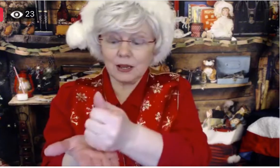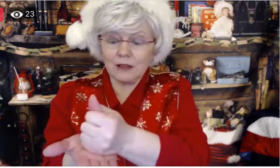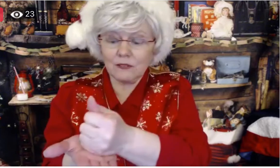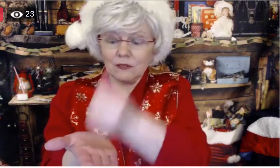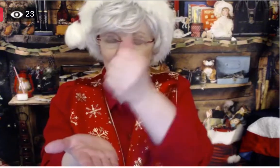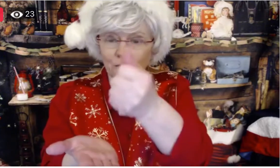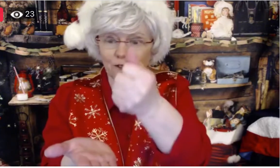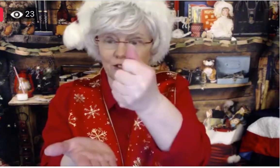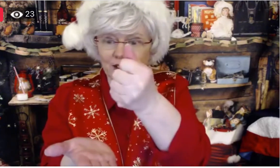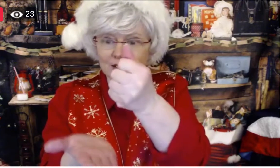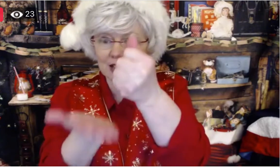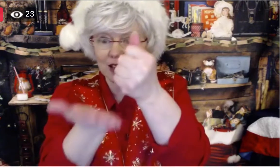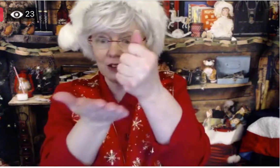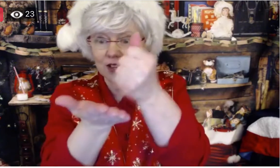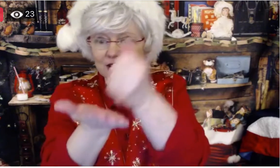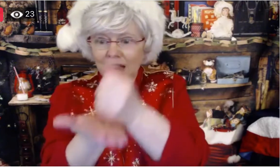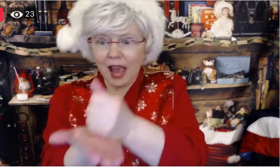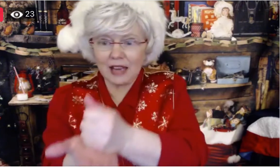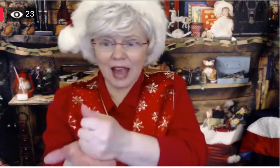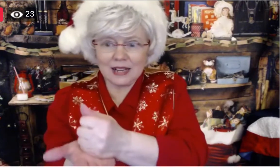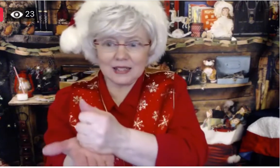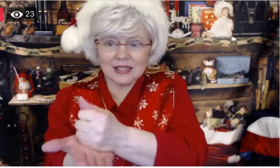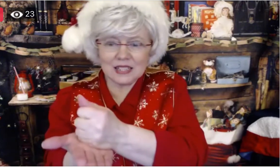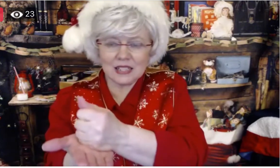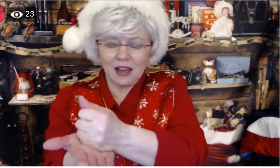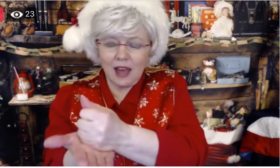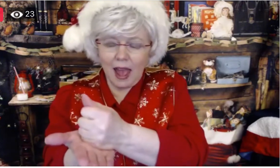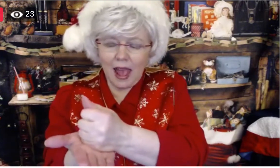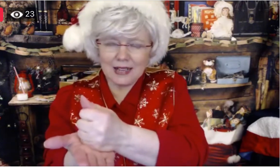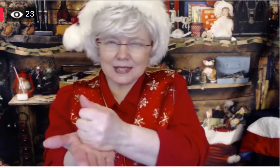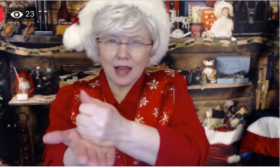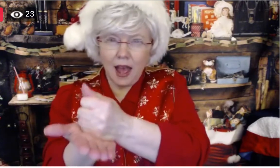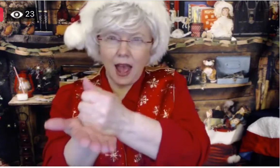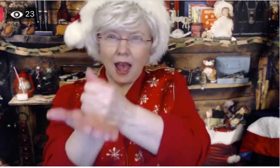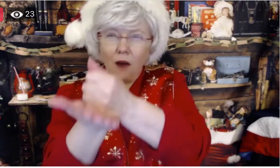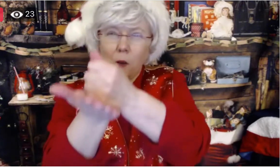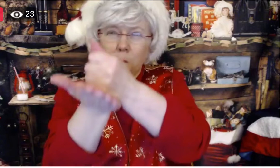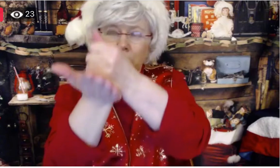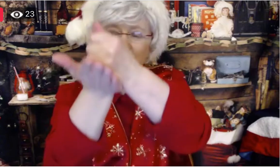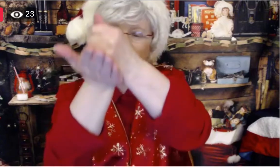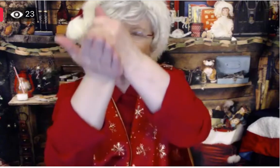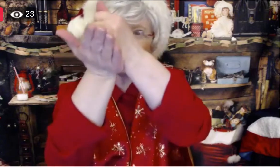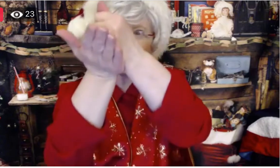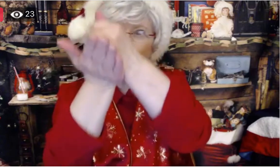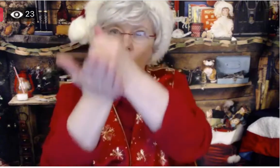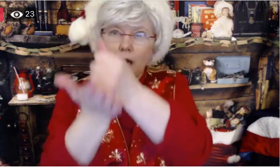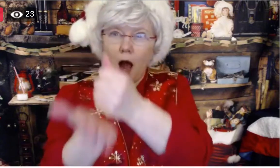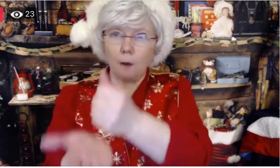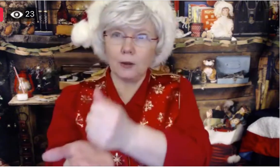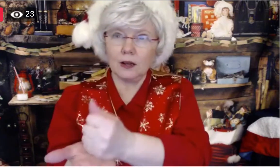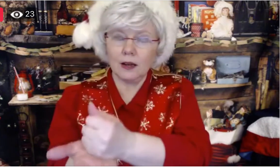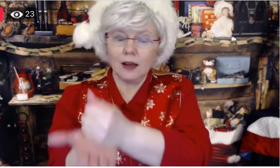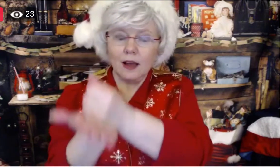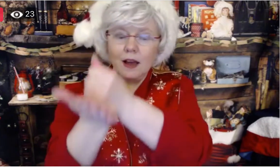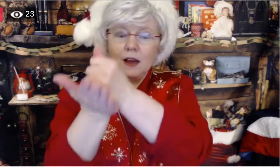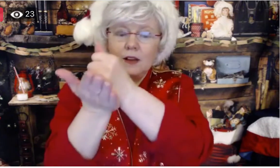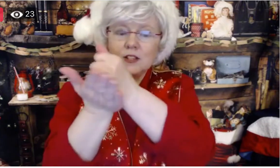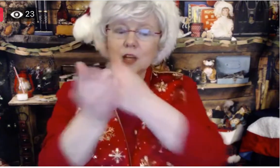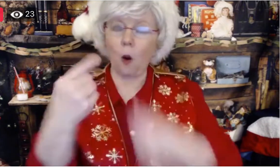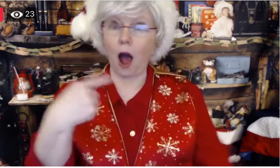in your fist in this hand, and this hand is helping lift this one up. So